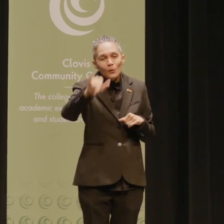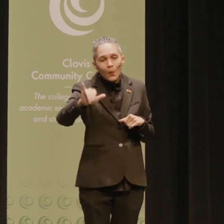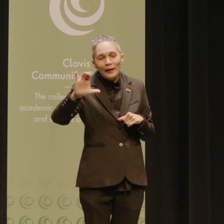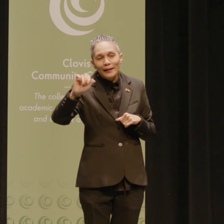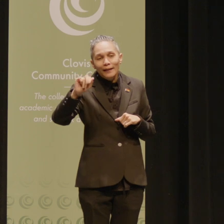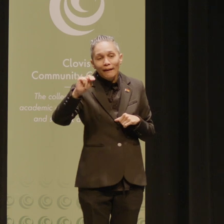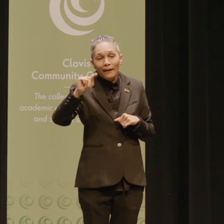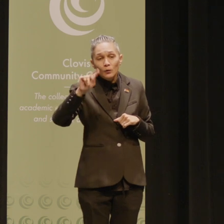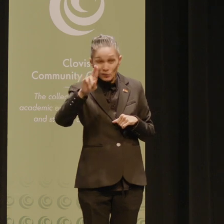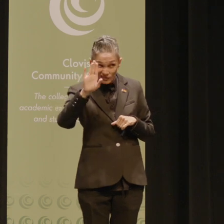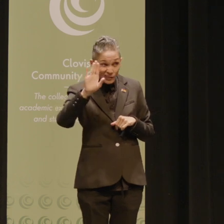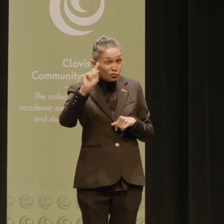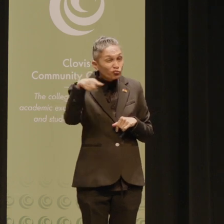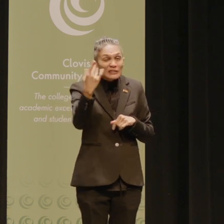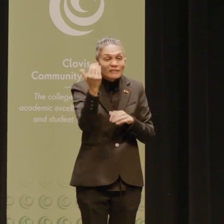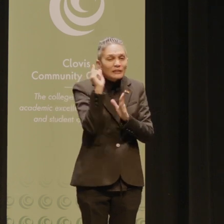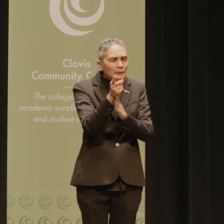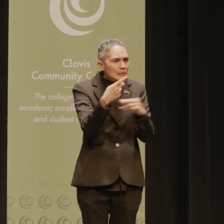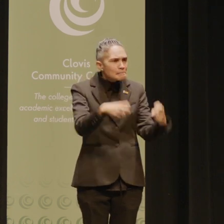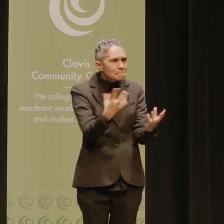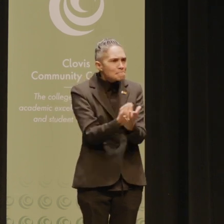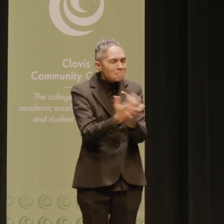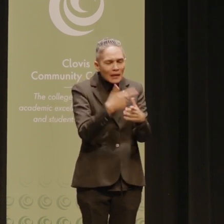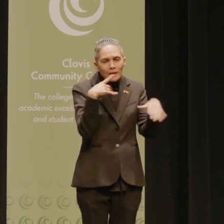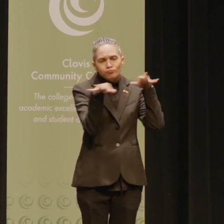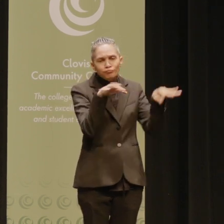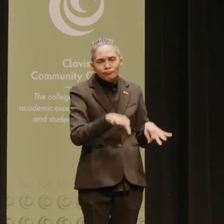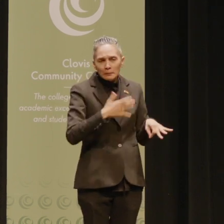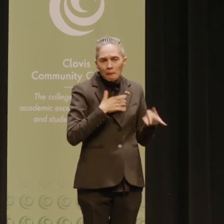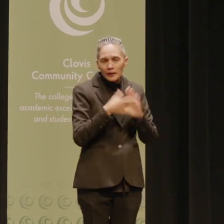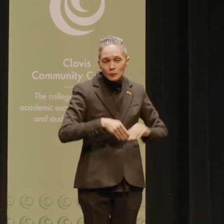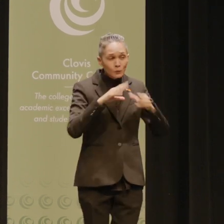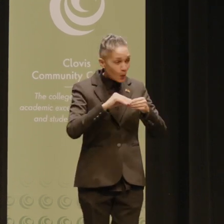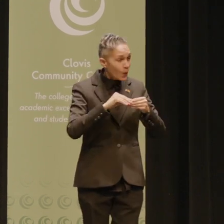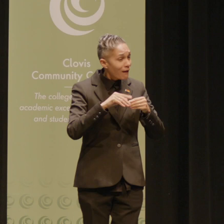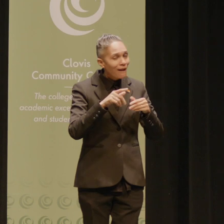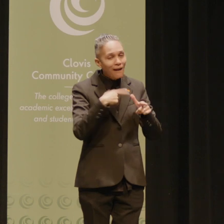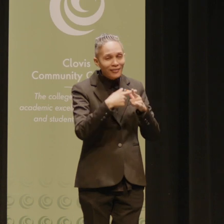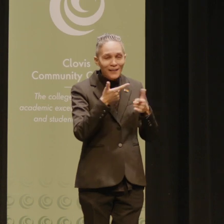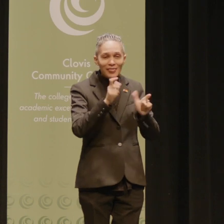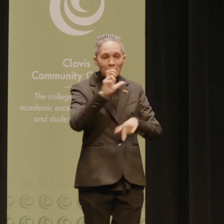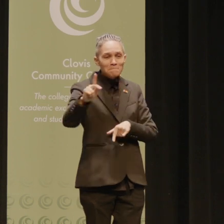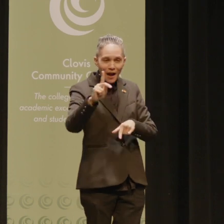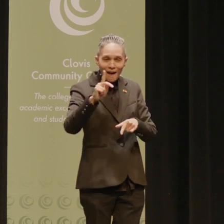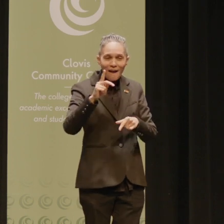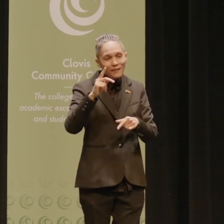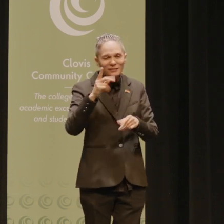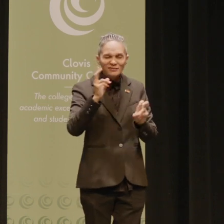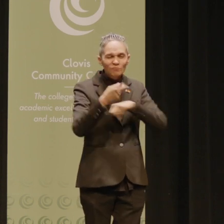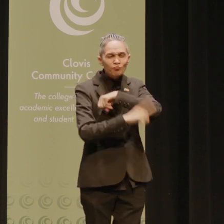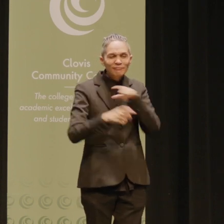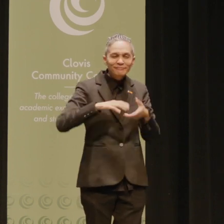his students, 15 minutes on his schedule. And I had told him a little bit about my story, and he allowed me to return to Fresno City